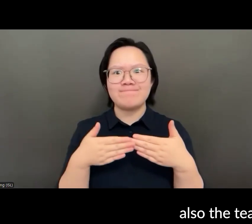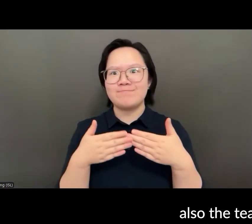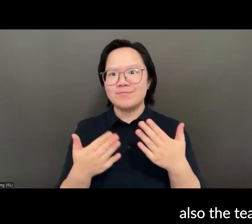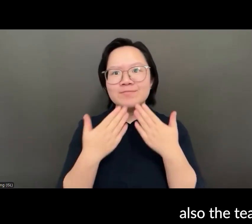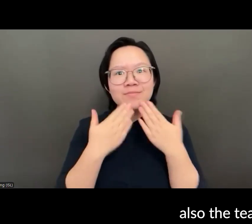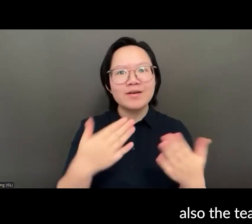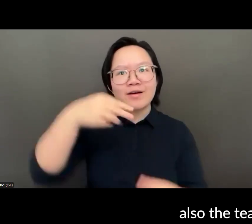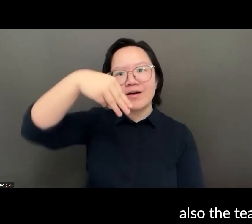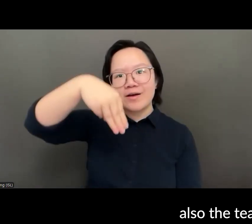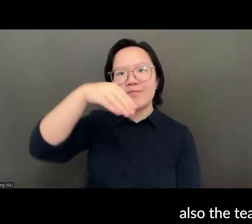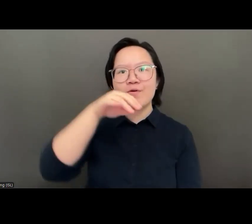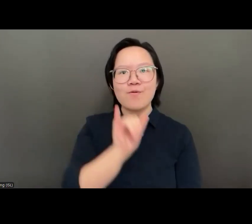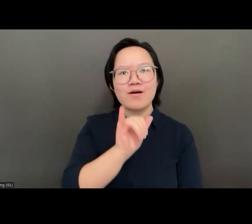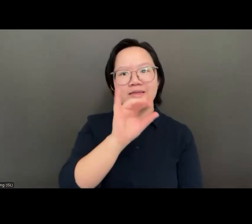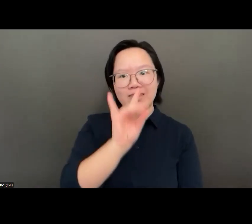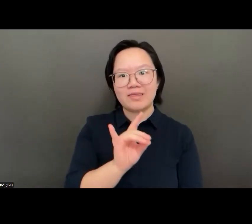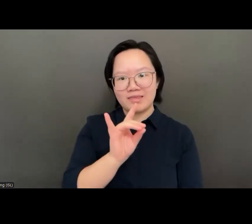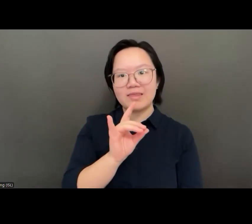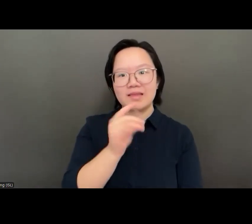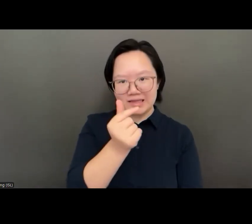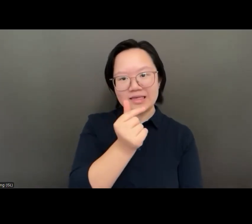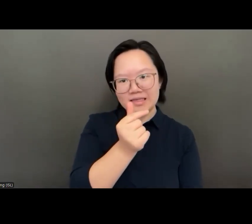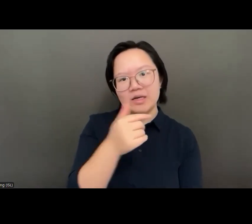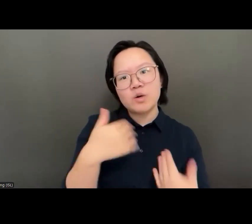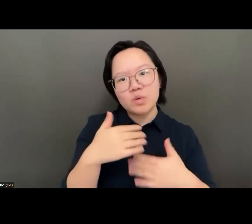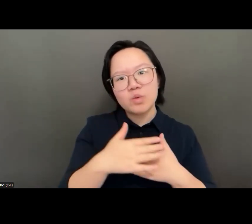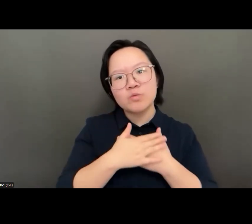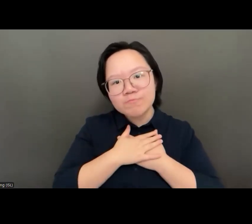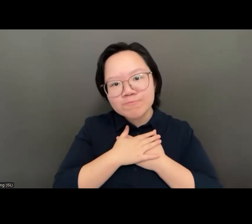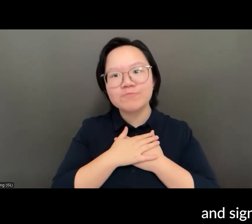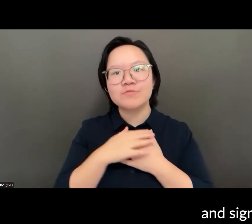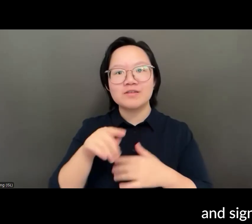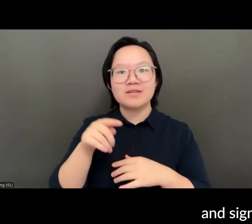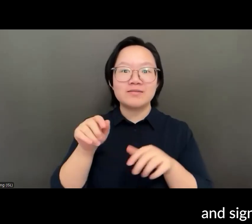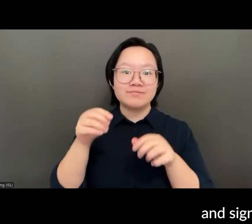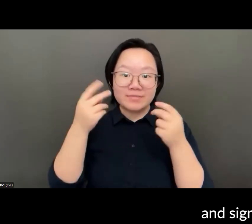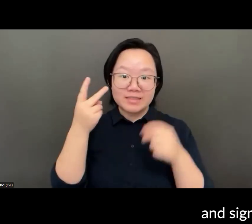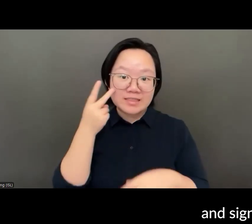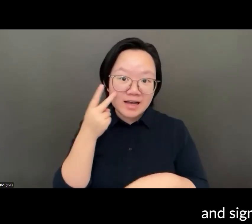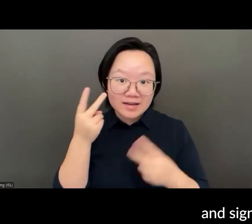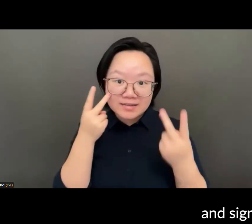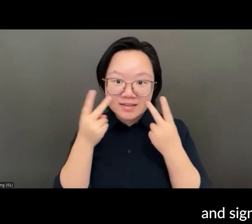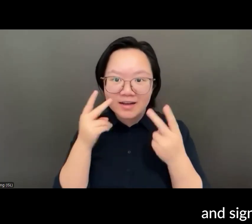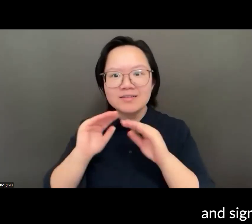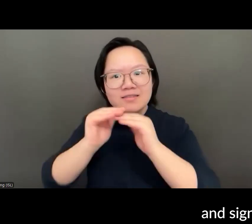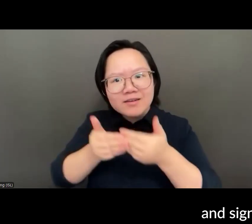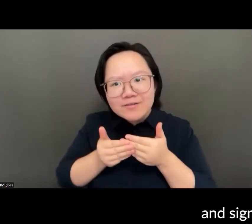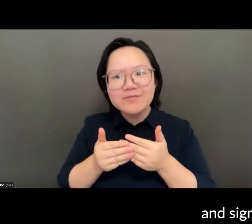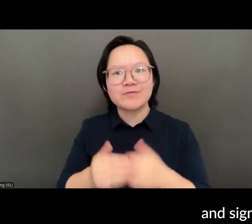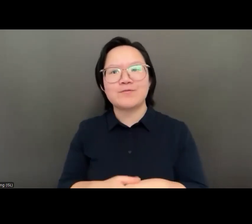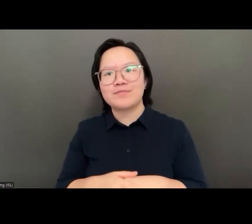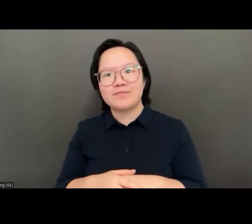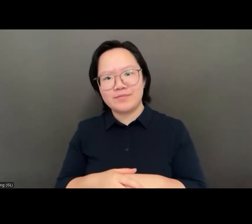Sightsavers that put this together, our service providers, captioners, and sign interpreters, our panelists once